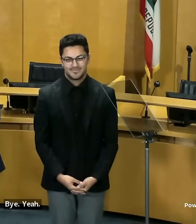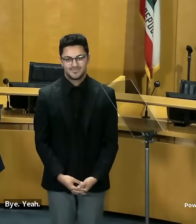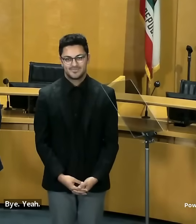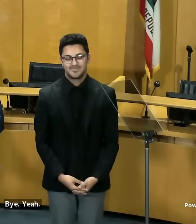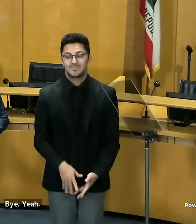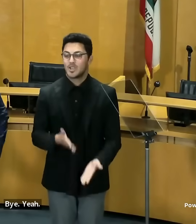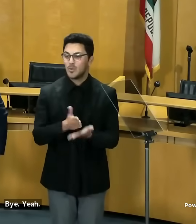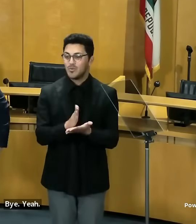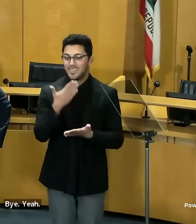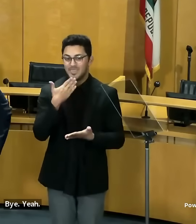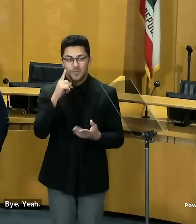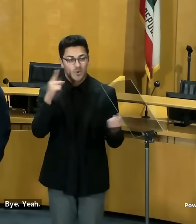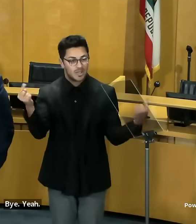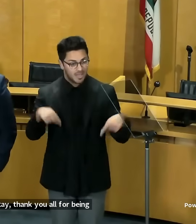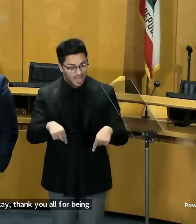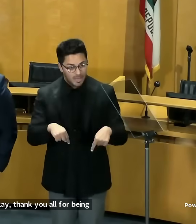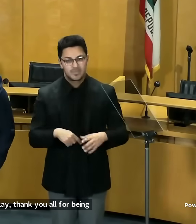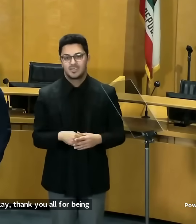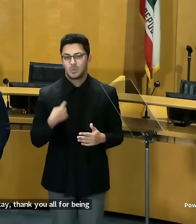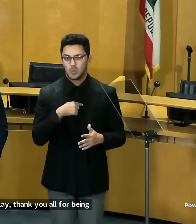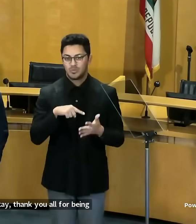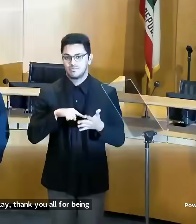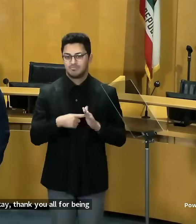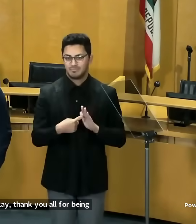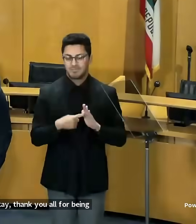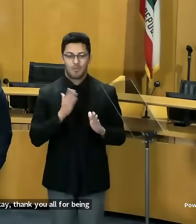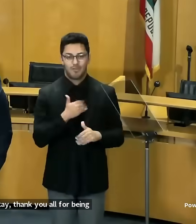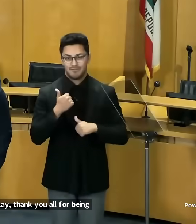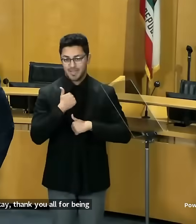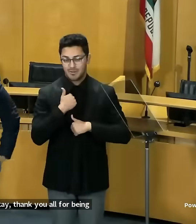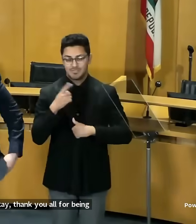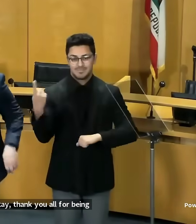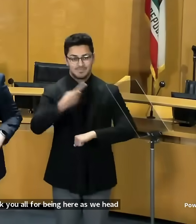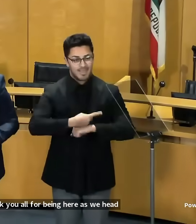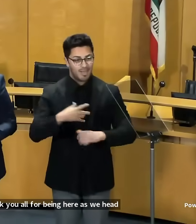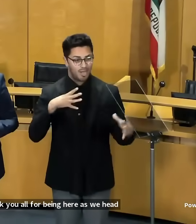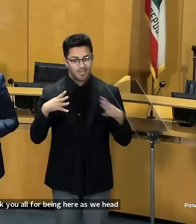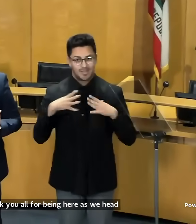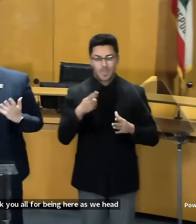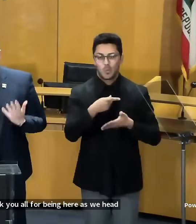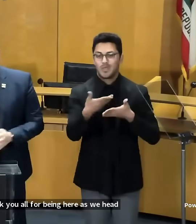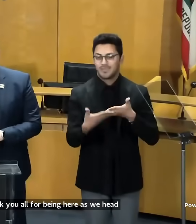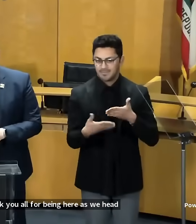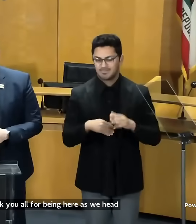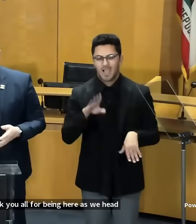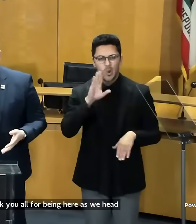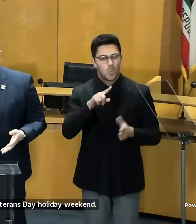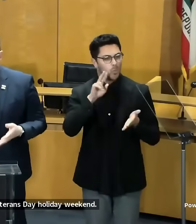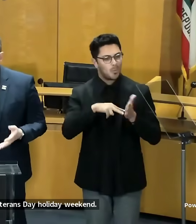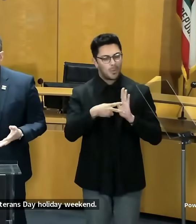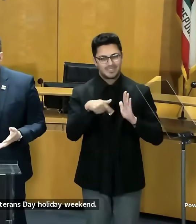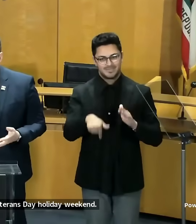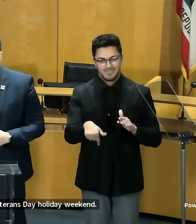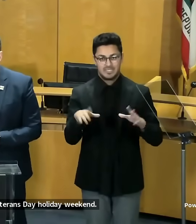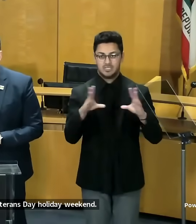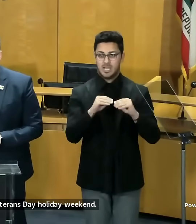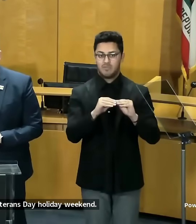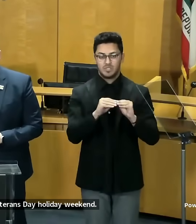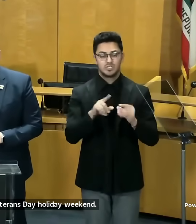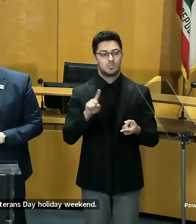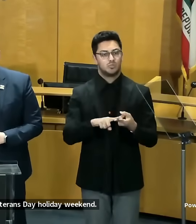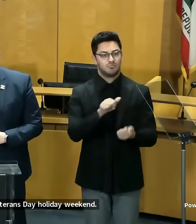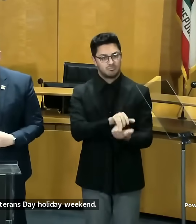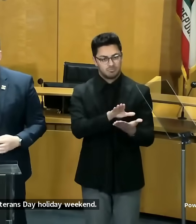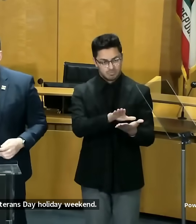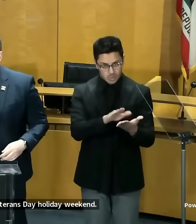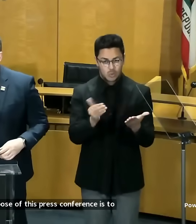All right, thank you all for being here as we head out into our Veterans Day holiday weekend. And though the purpose of this press conference is to